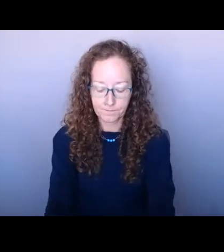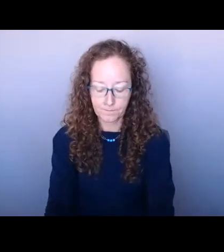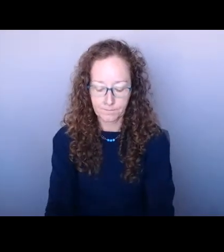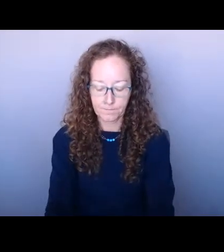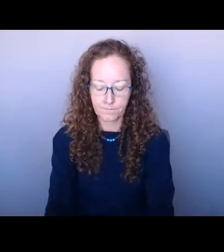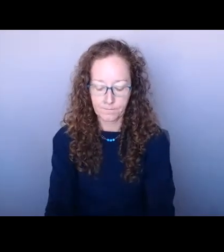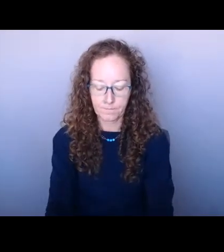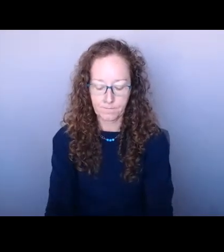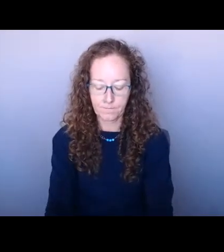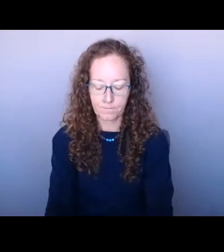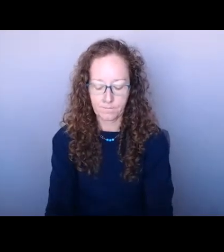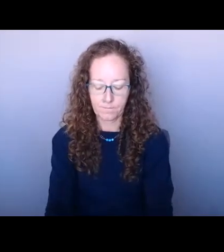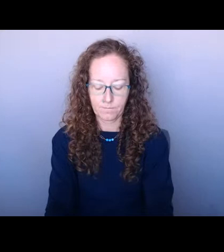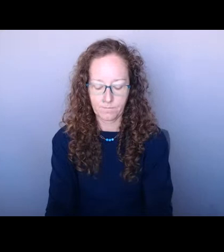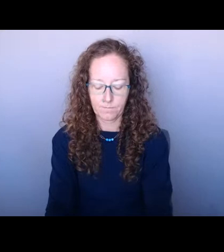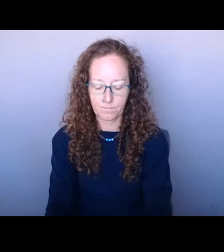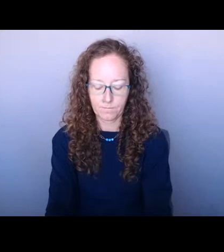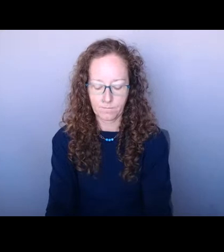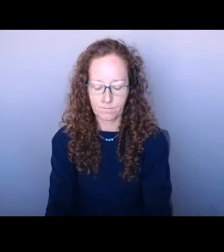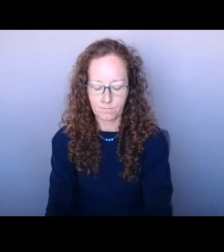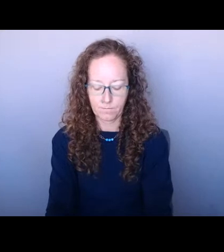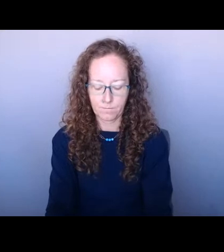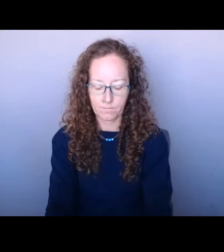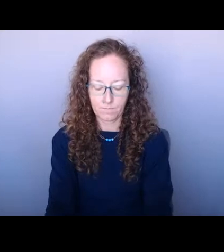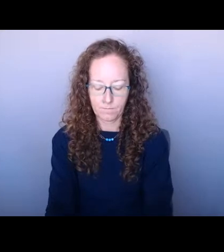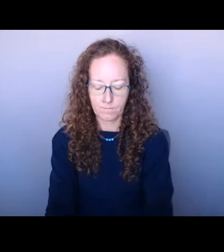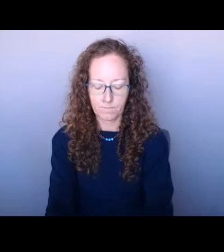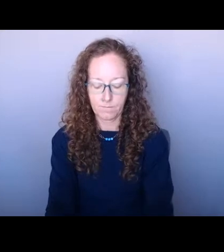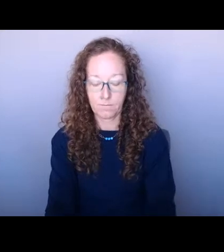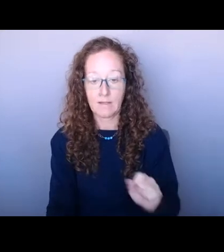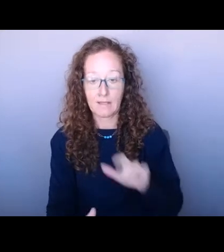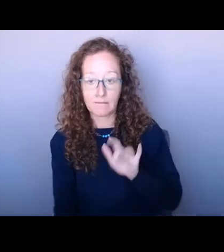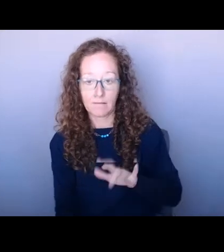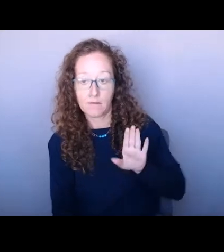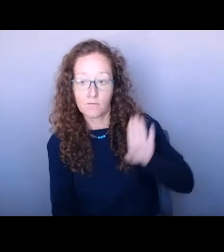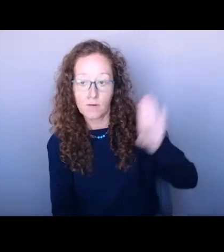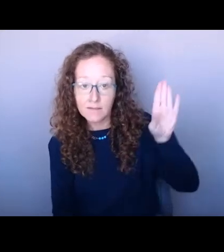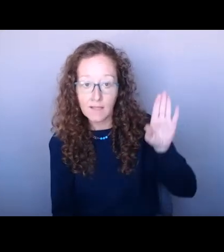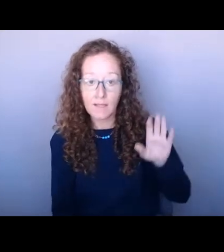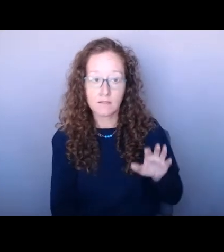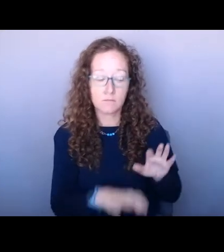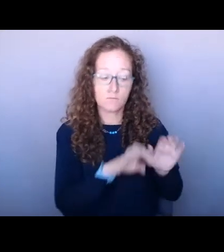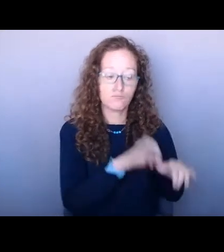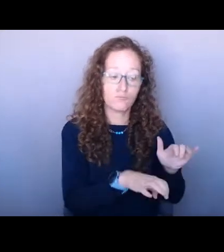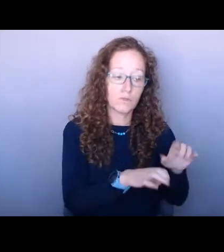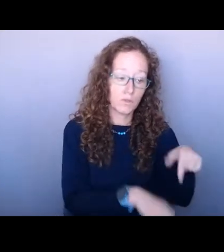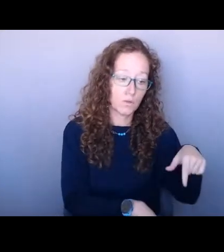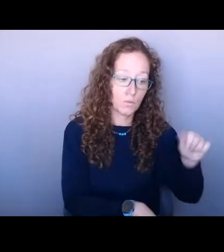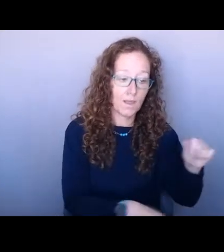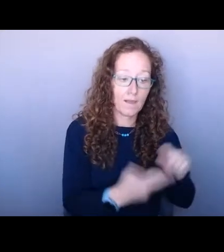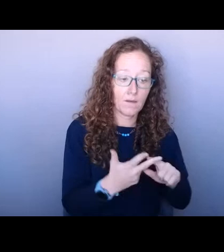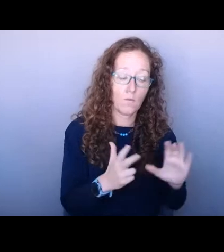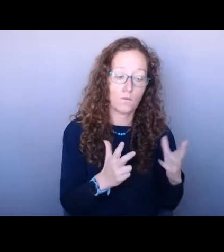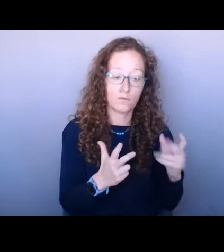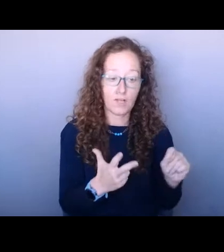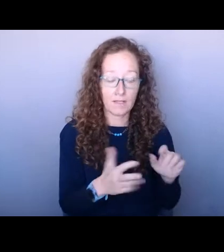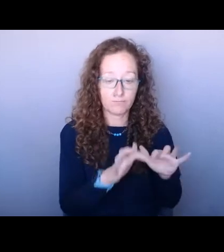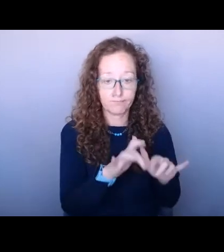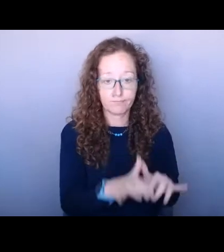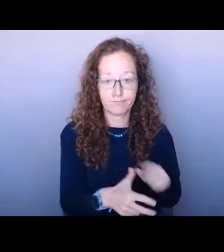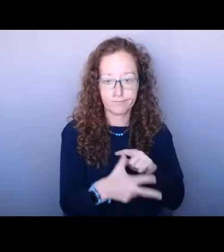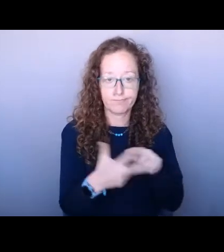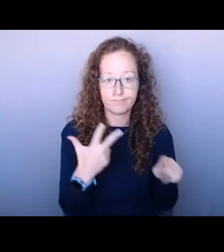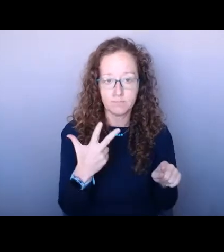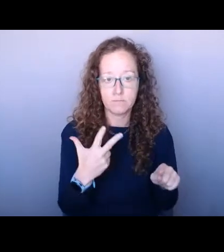hand, drop anything in the Q&A or chat. While we give everyone, I'm sorry? Sorry, Victor. I would